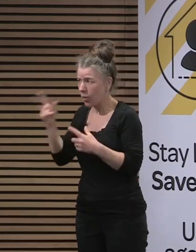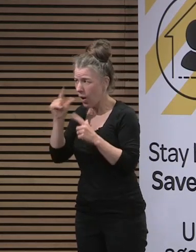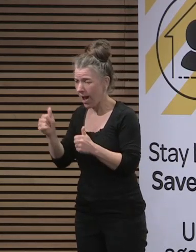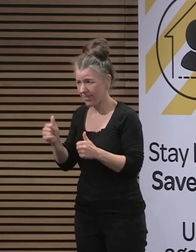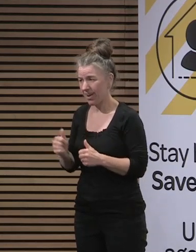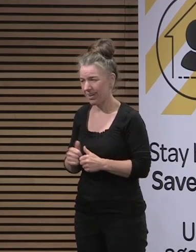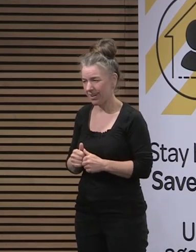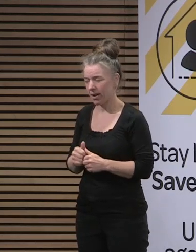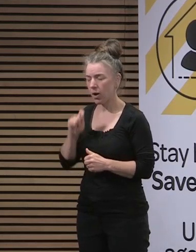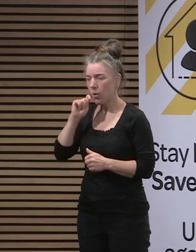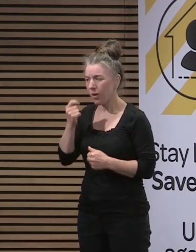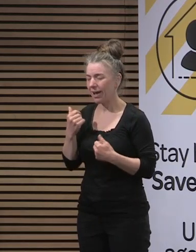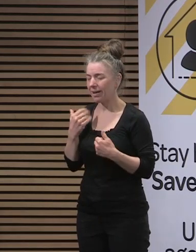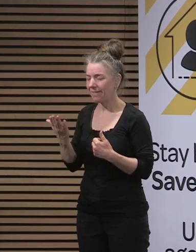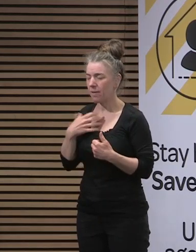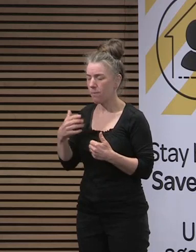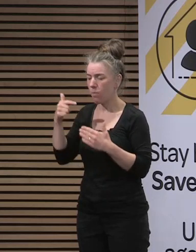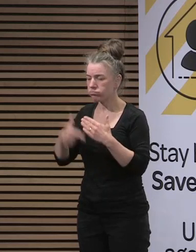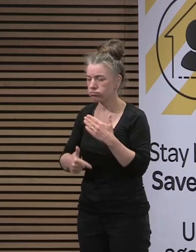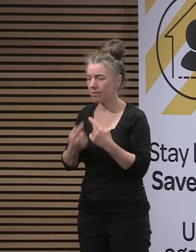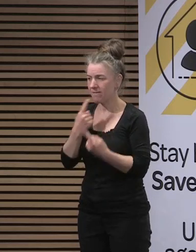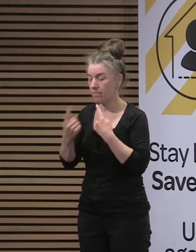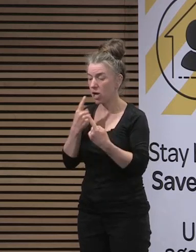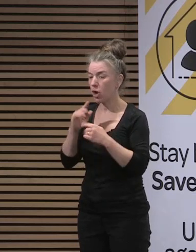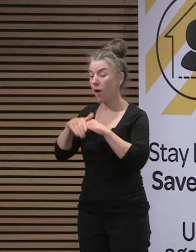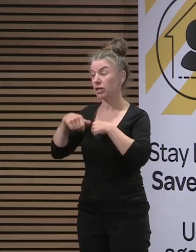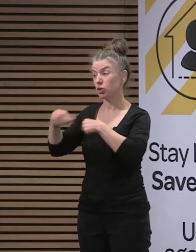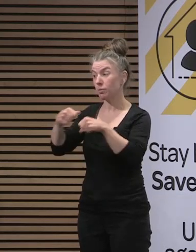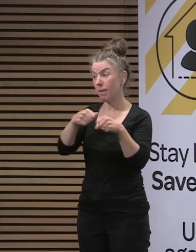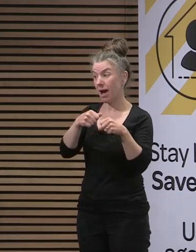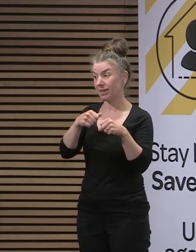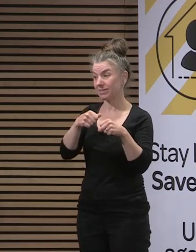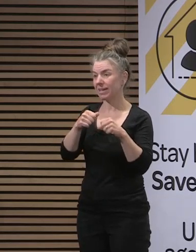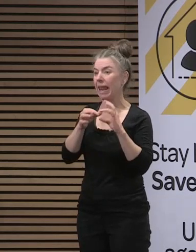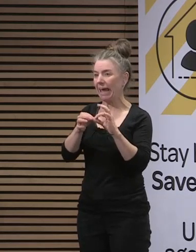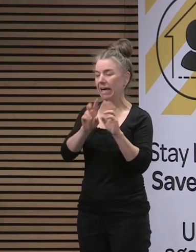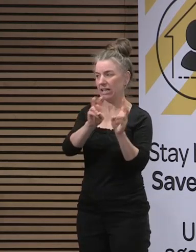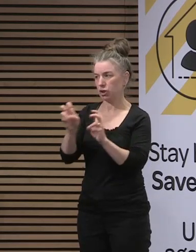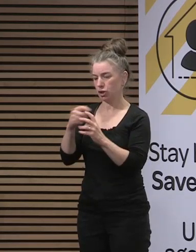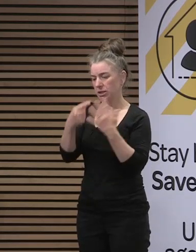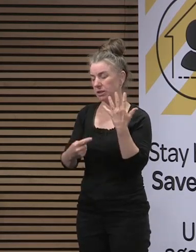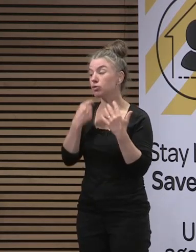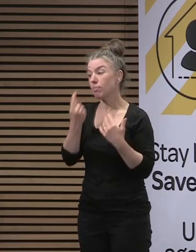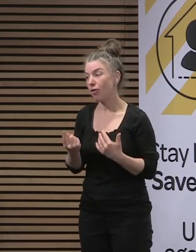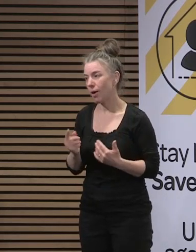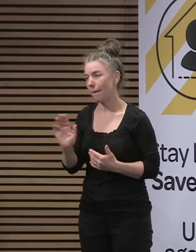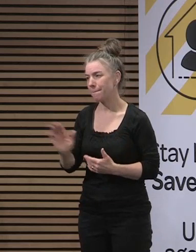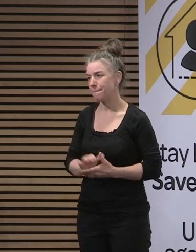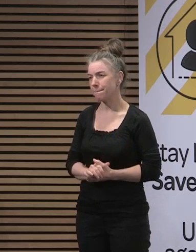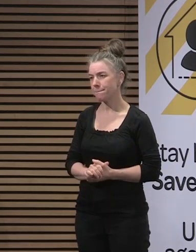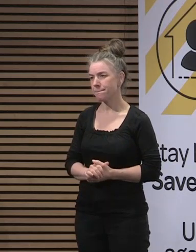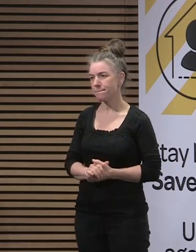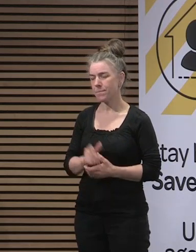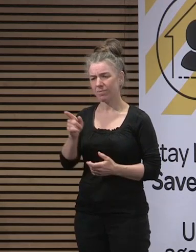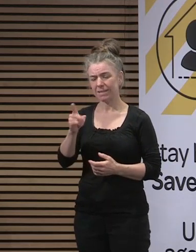said, I'm looking to give you a bit of a more comprehensive update on our supermarkets across a range of issues tomorrow, so I'll come back on that one too. already used leave,